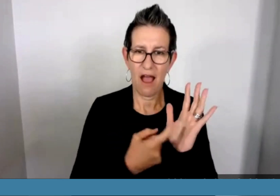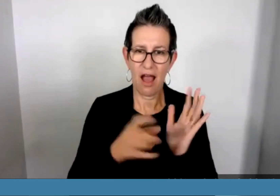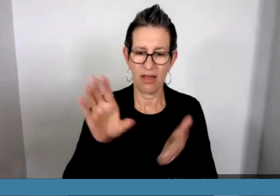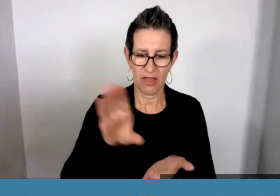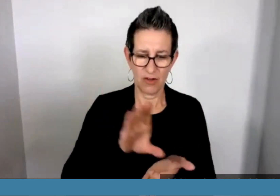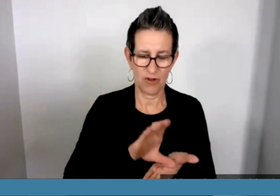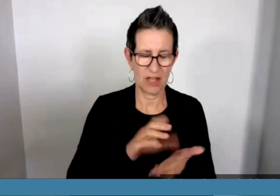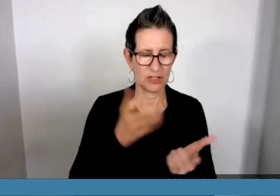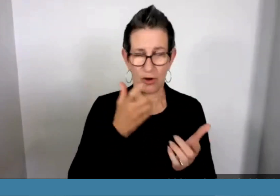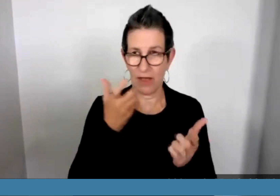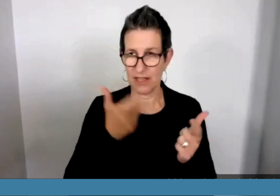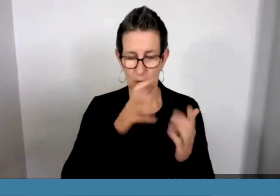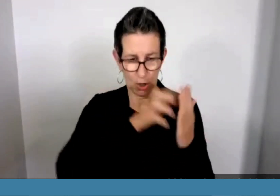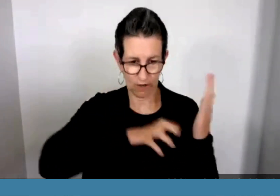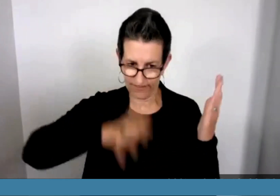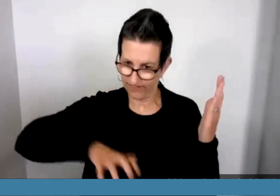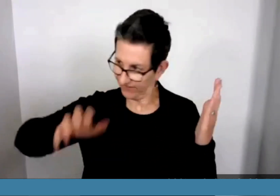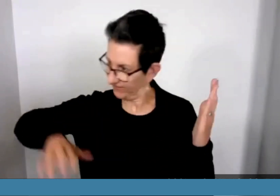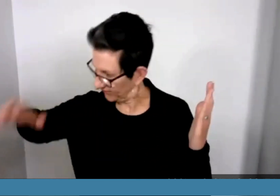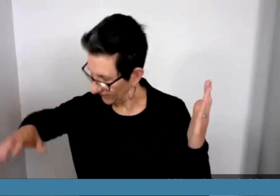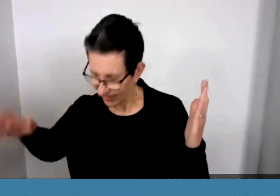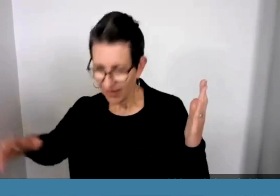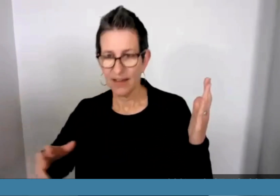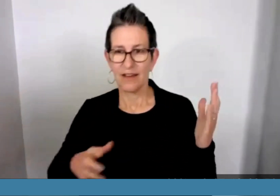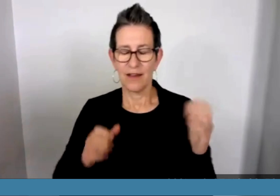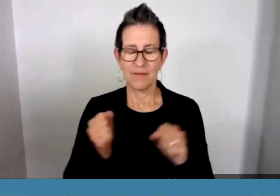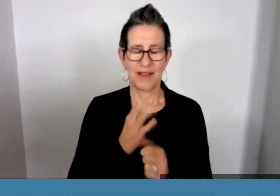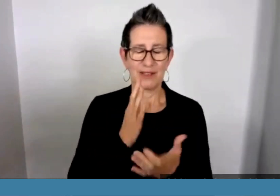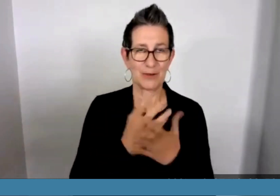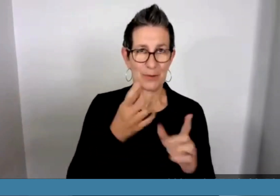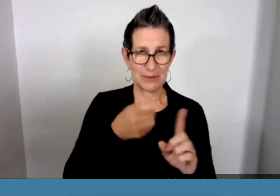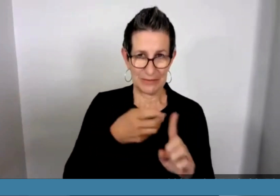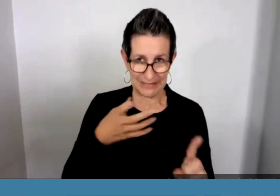lot of pages to these funding guidelines, and I'd rather be specific.